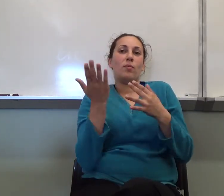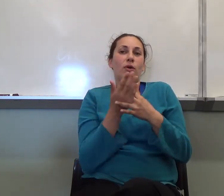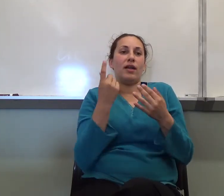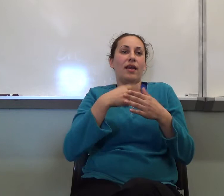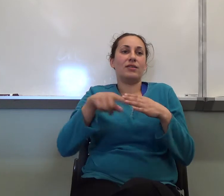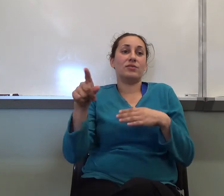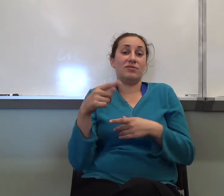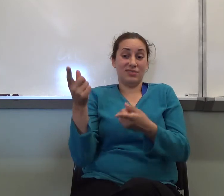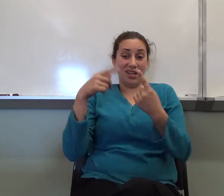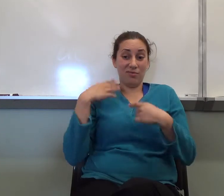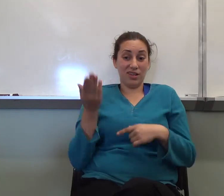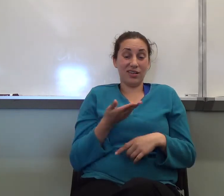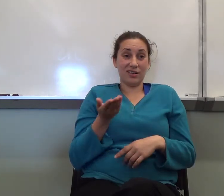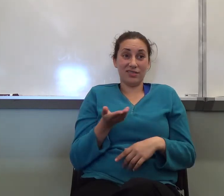you will have lots of parking